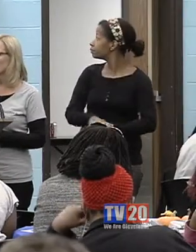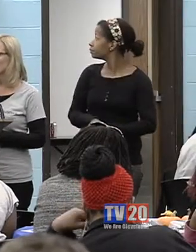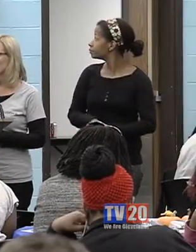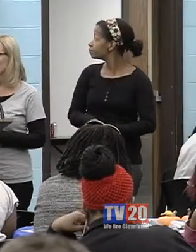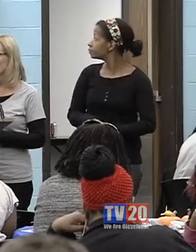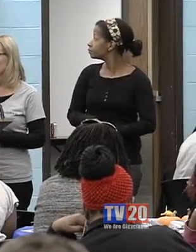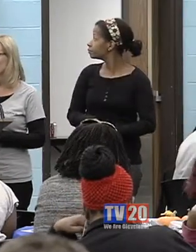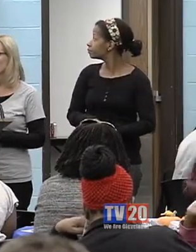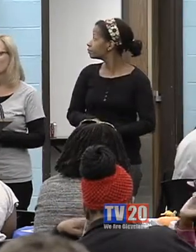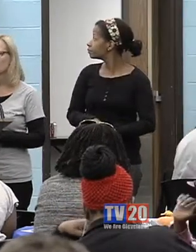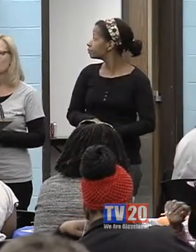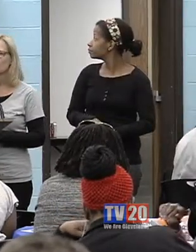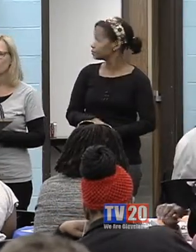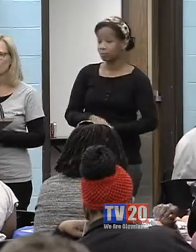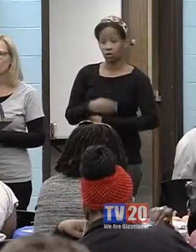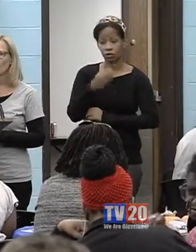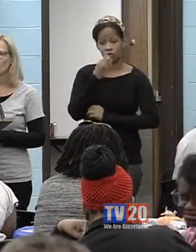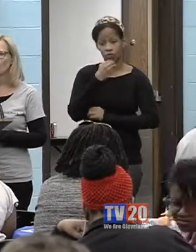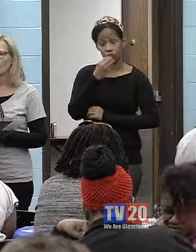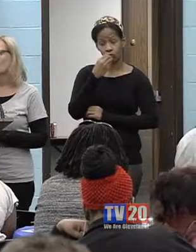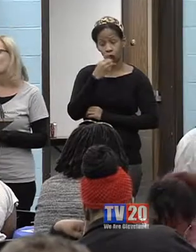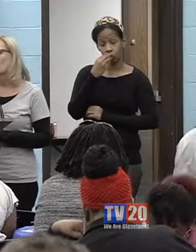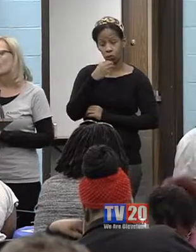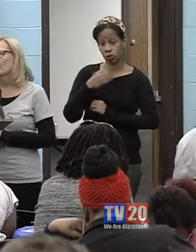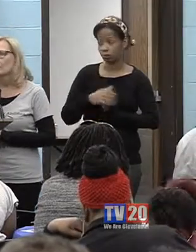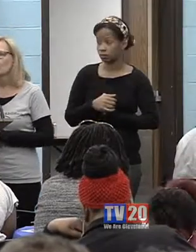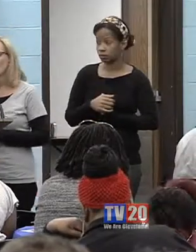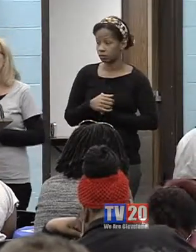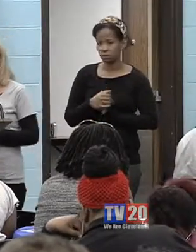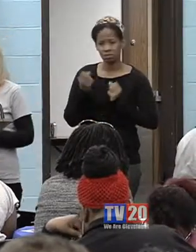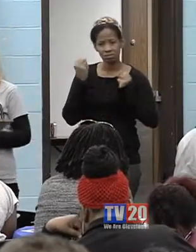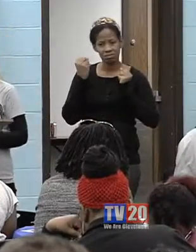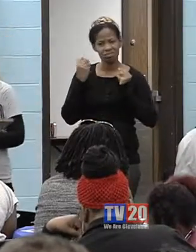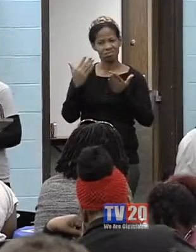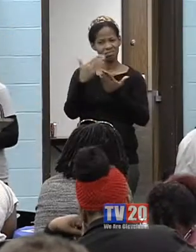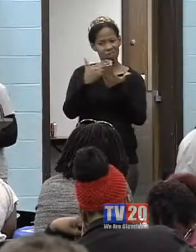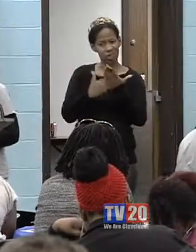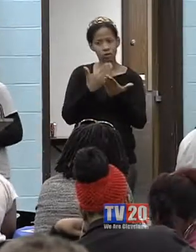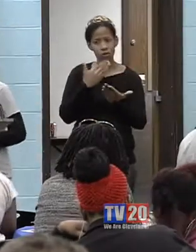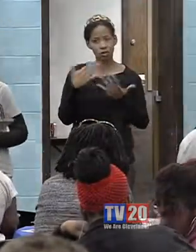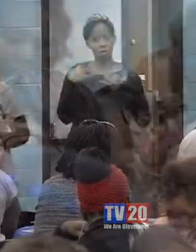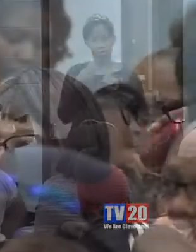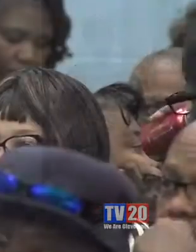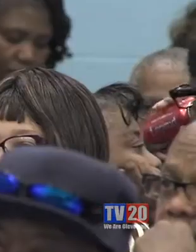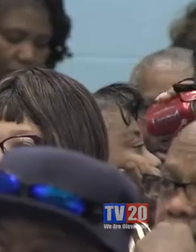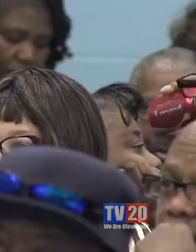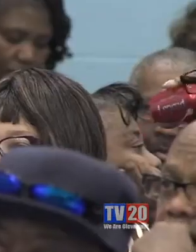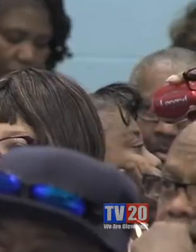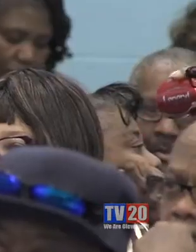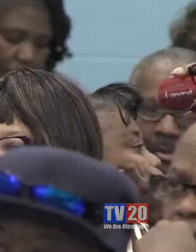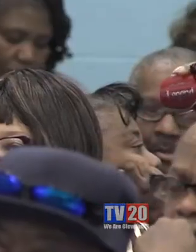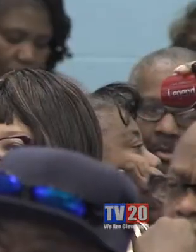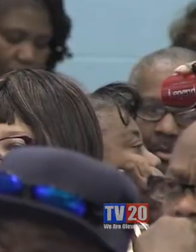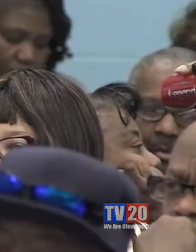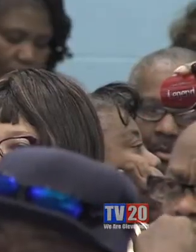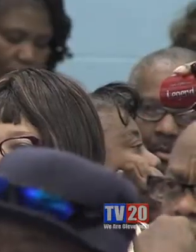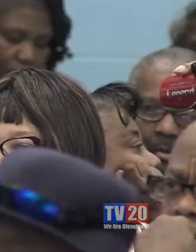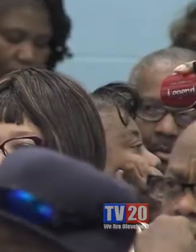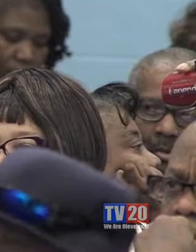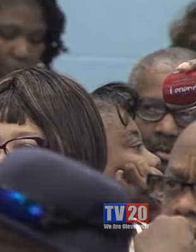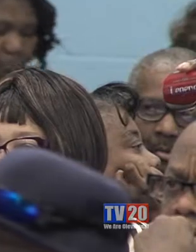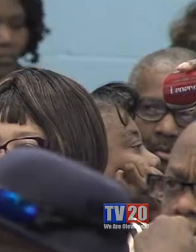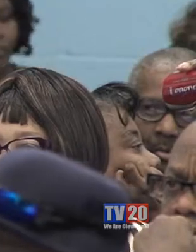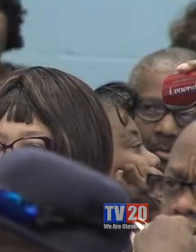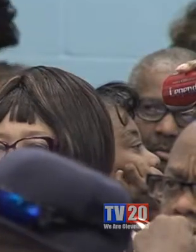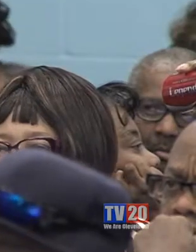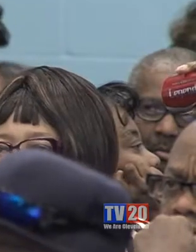Foods to filter blue light. What are they? There are so many good foods for you that filter blue light, and they have